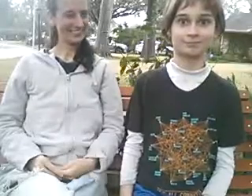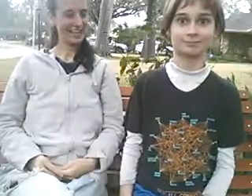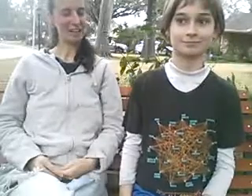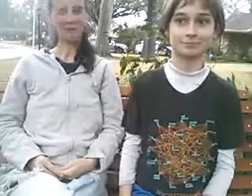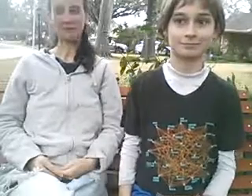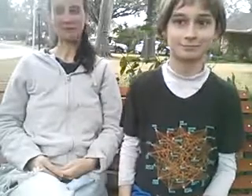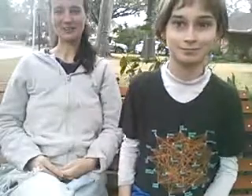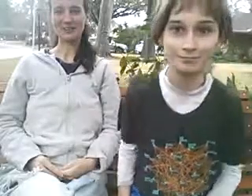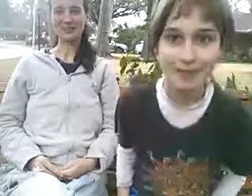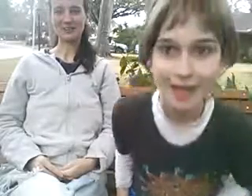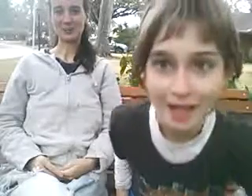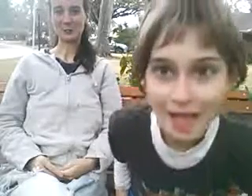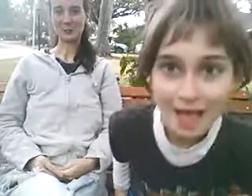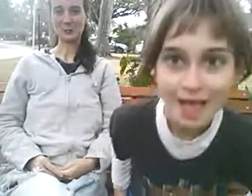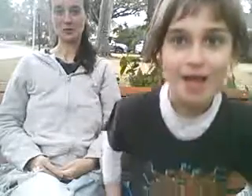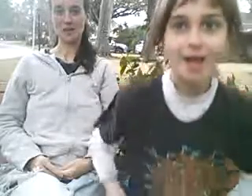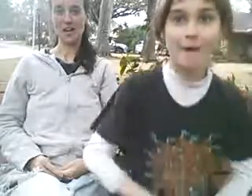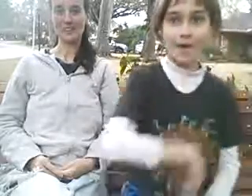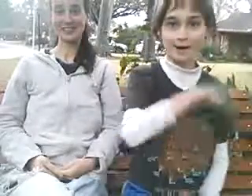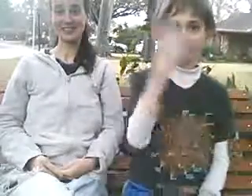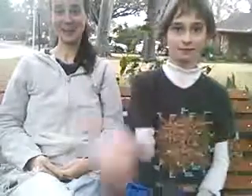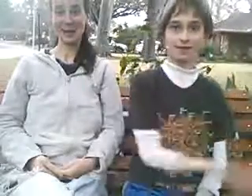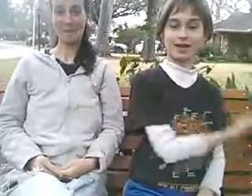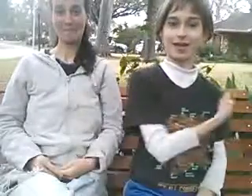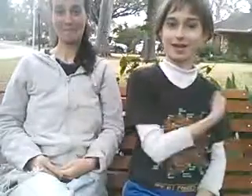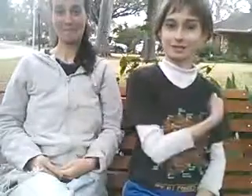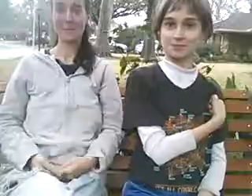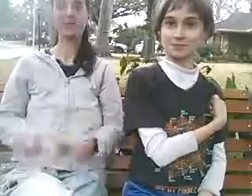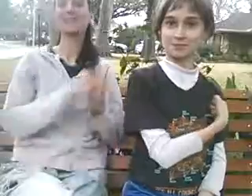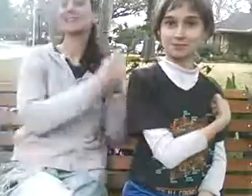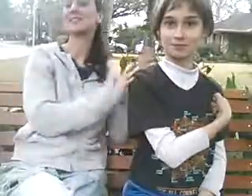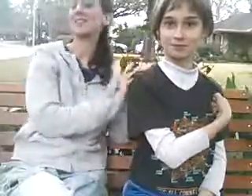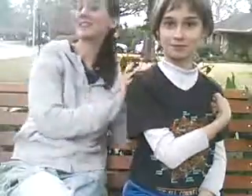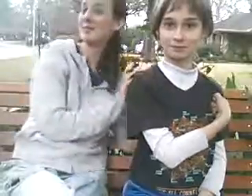And remember to just... Hey! Oh, it's his phrase. I'm sorry.